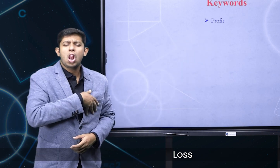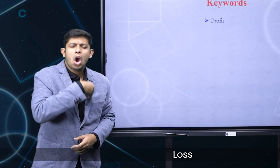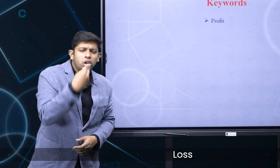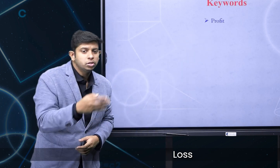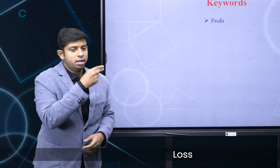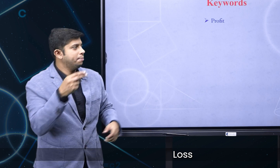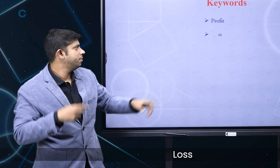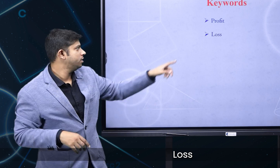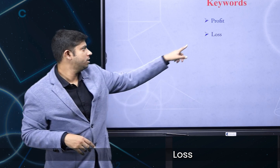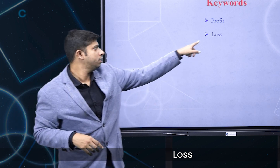loss,